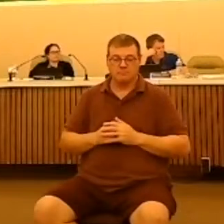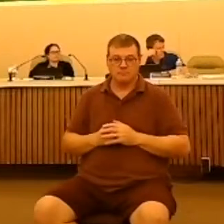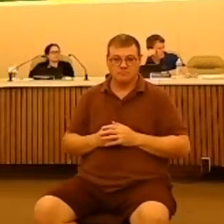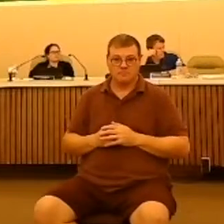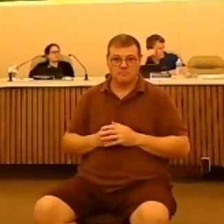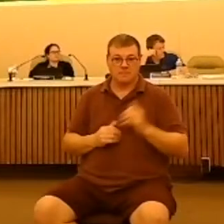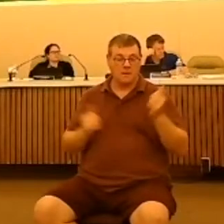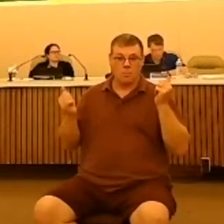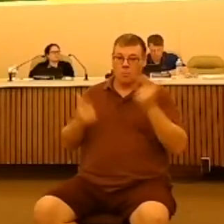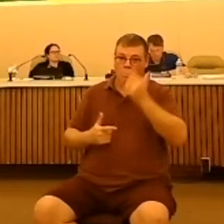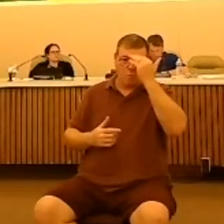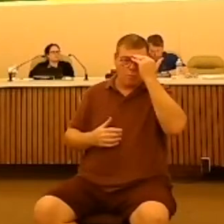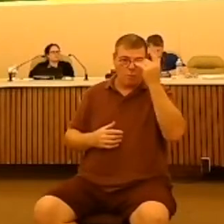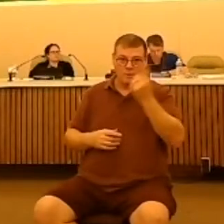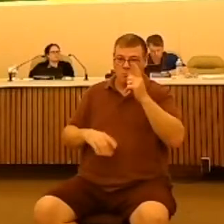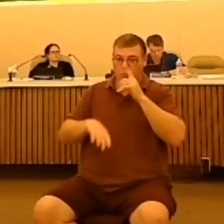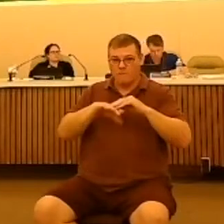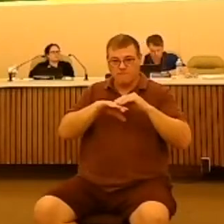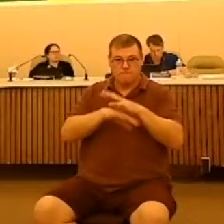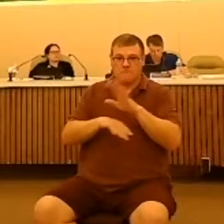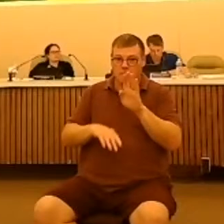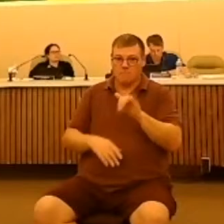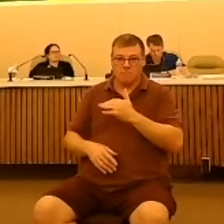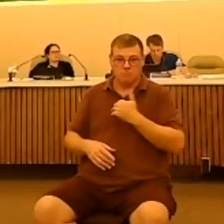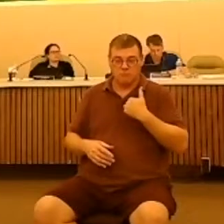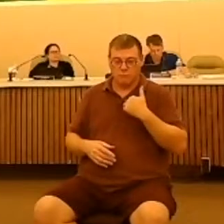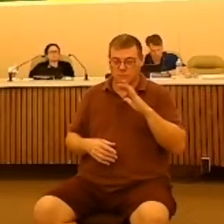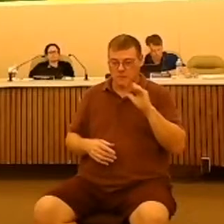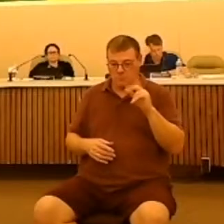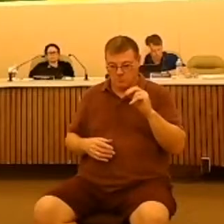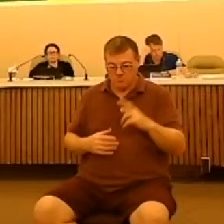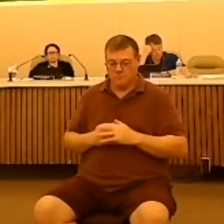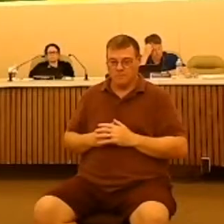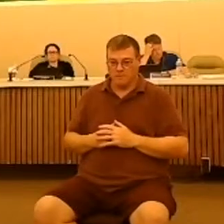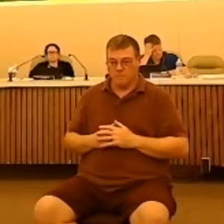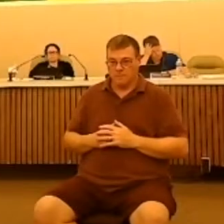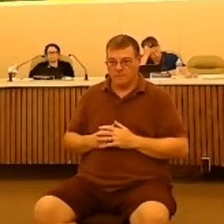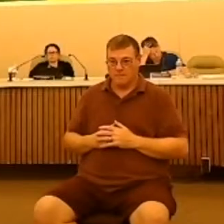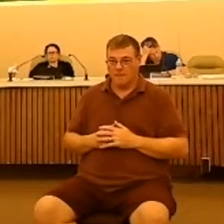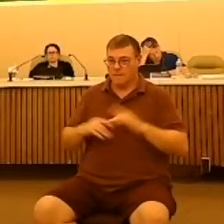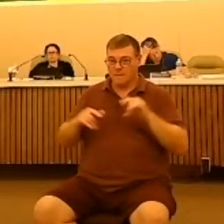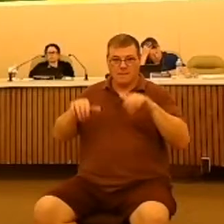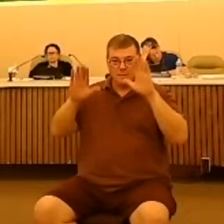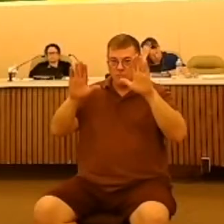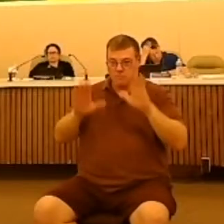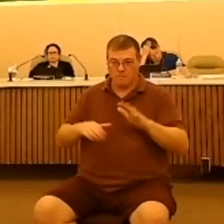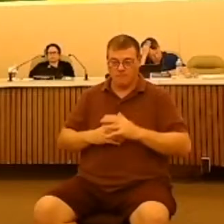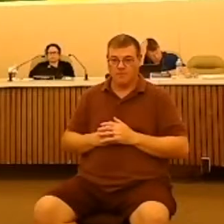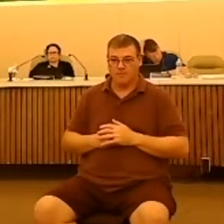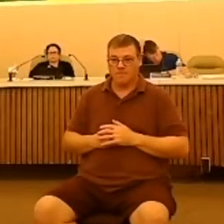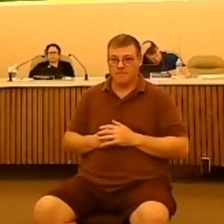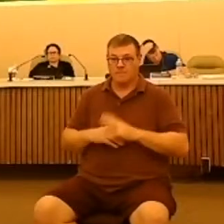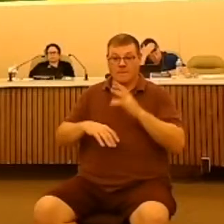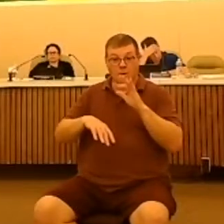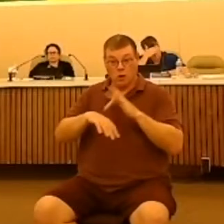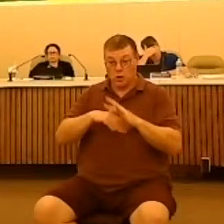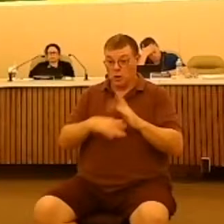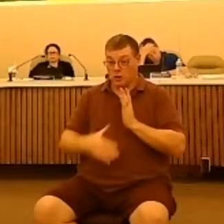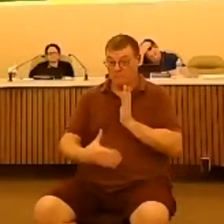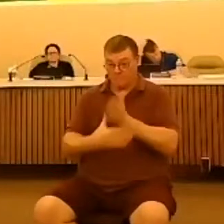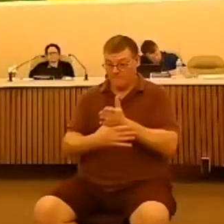Well, we all know someone that's been affected by breast cancer. So it is a great thing, and early prevention